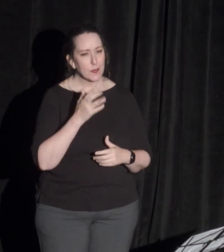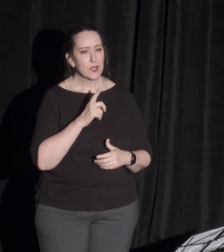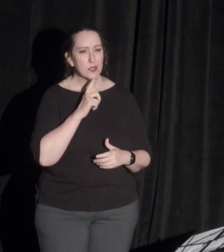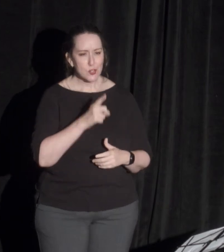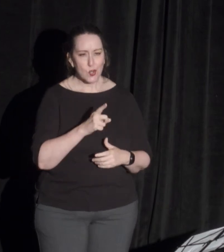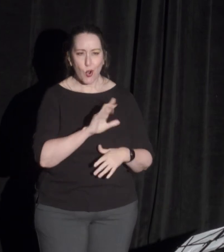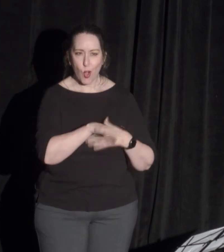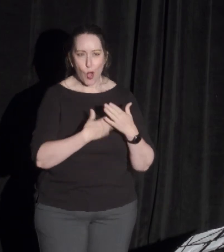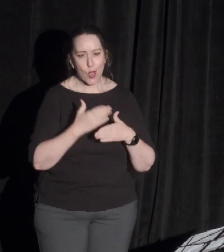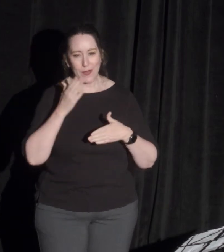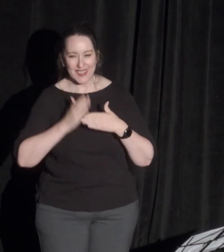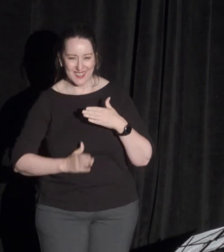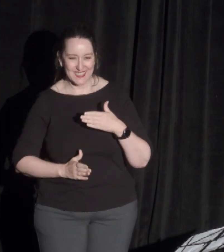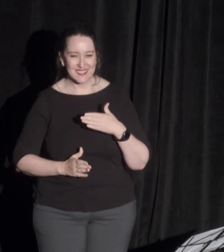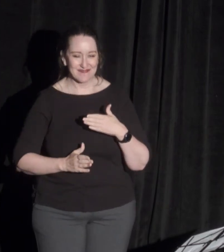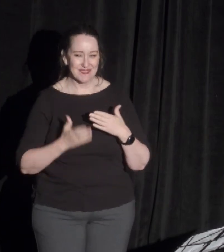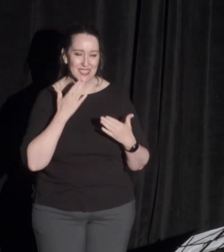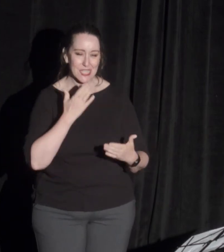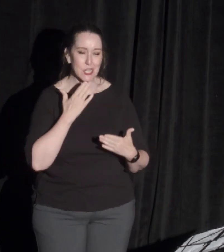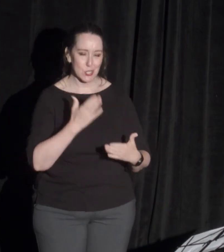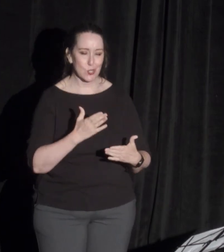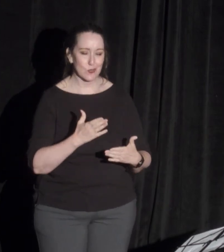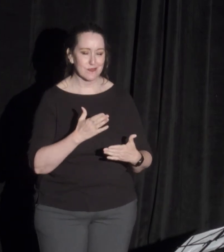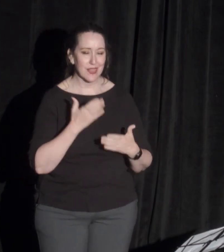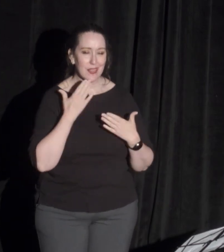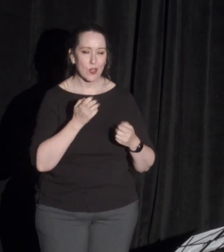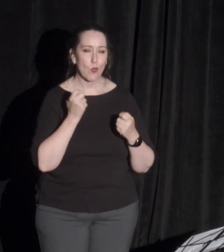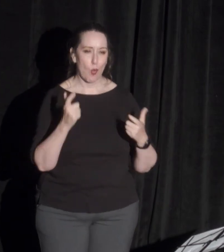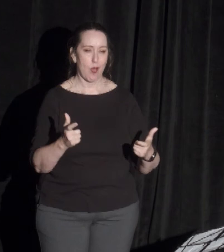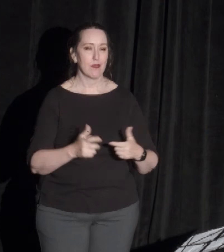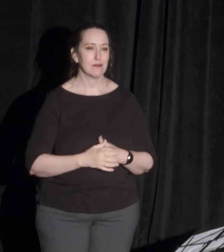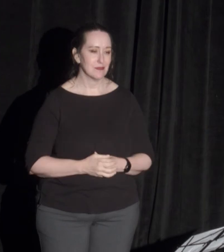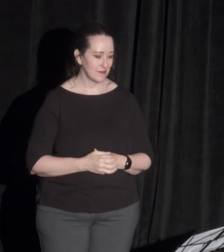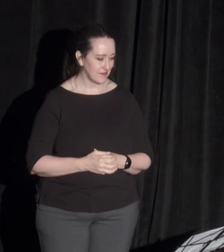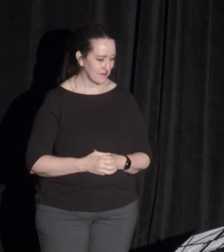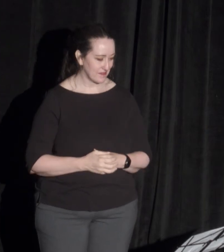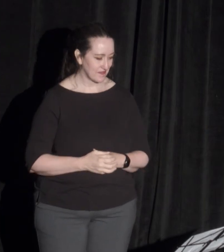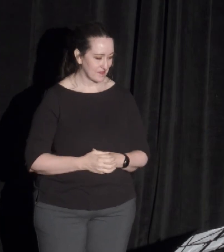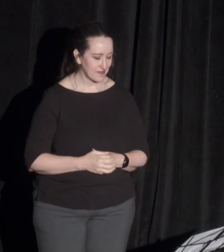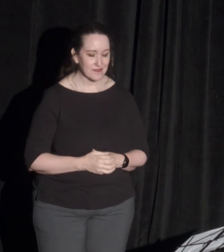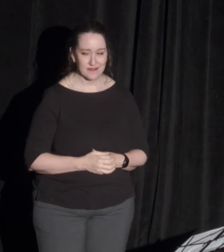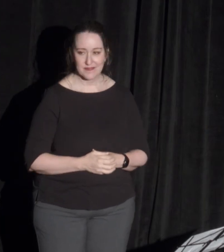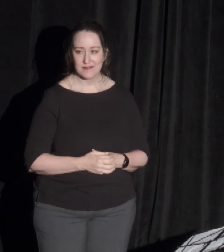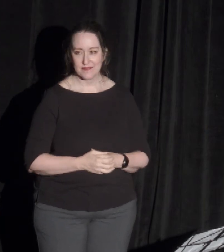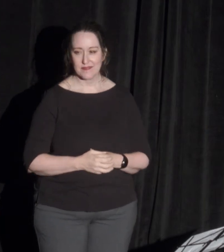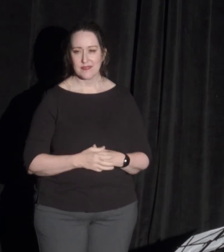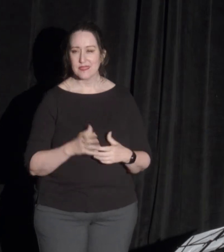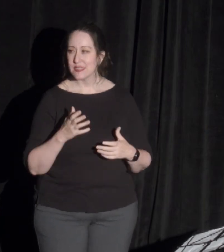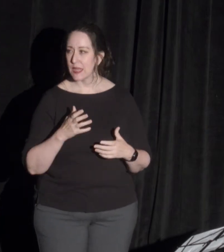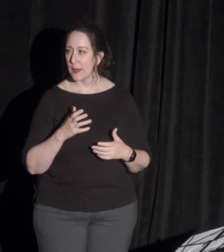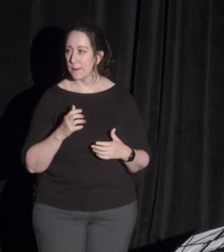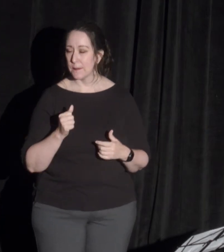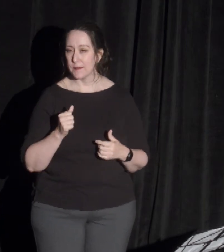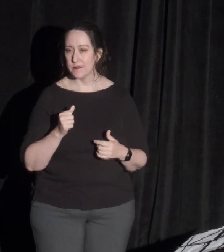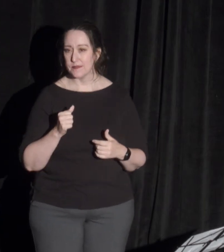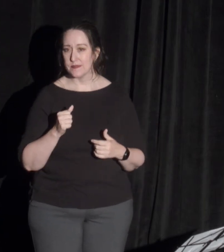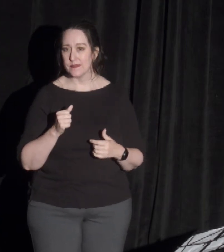ending. Thank you. Thank you all. Good night. Oh, God. Lee Harris, please don't murder me. I'm sorry.